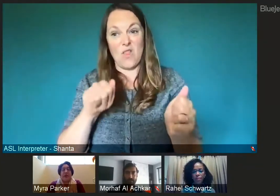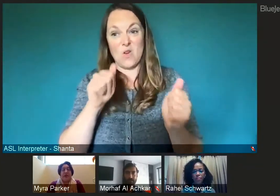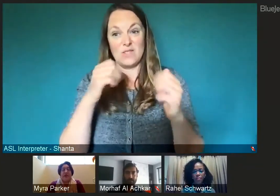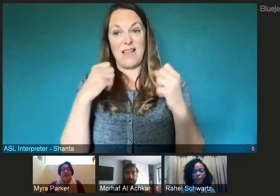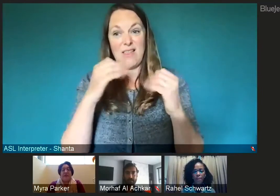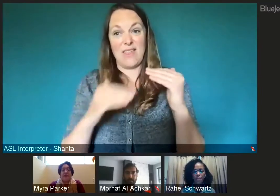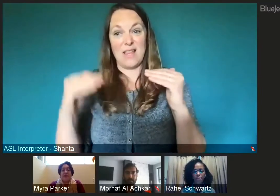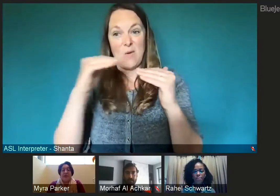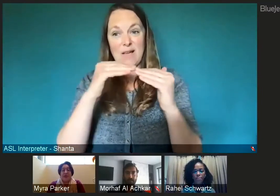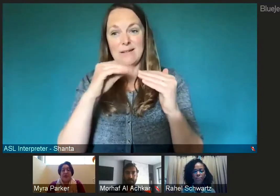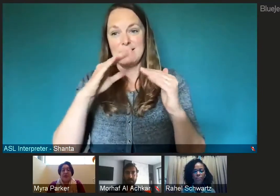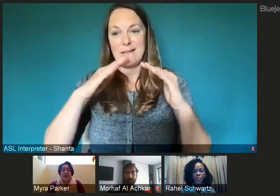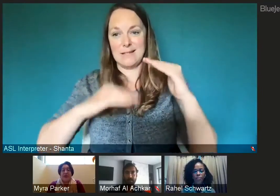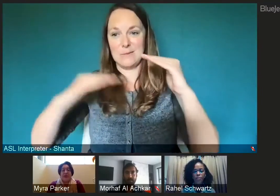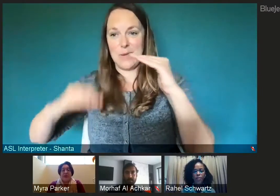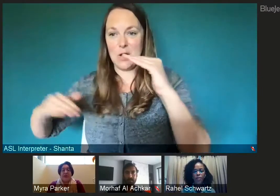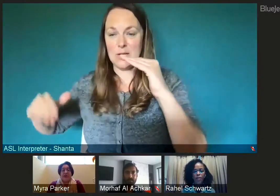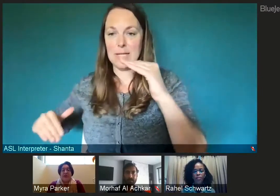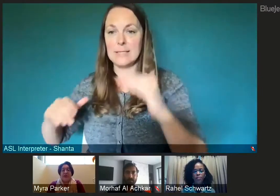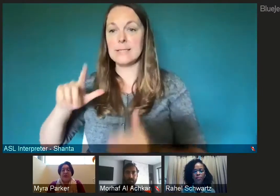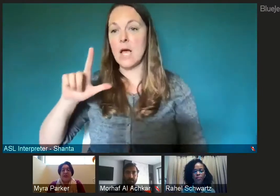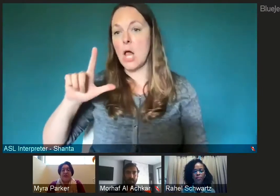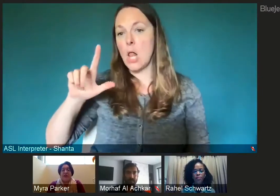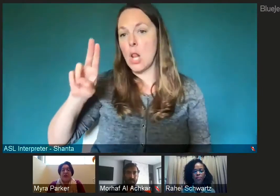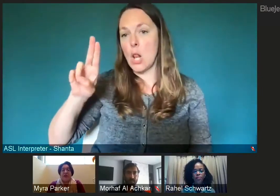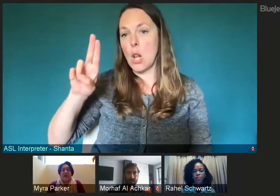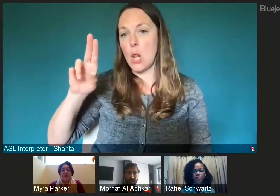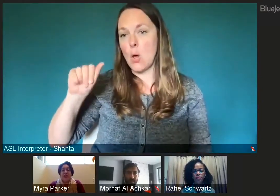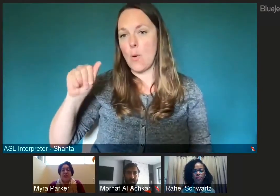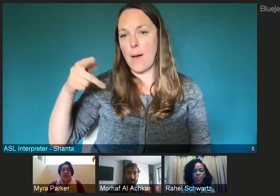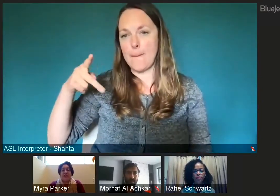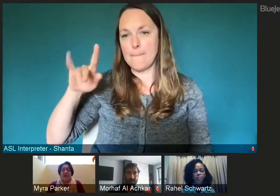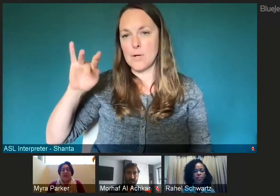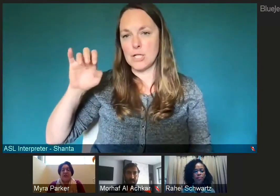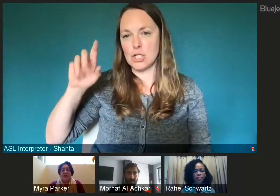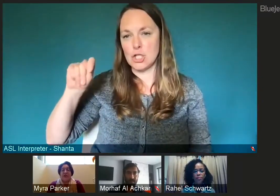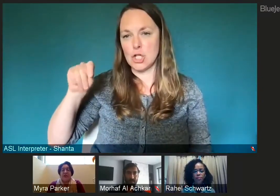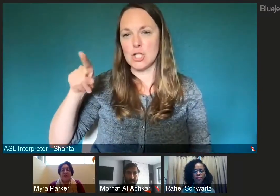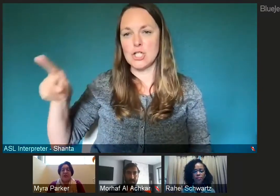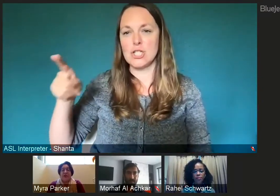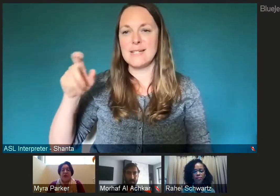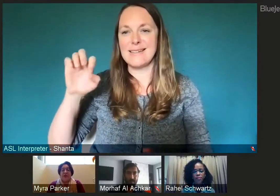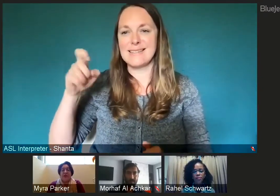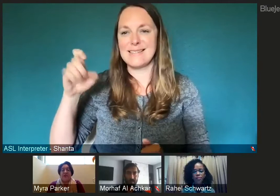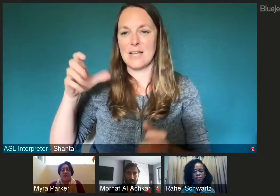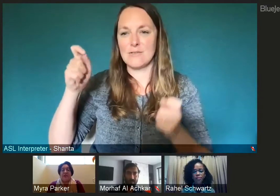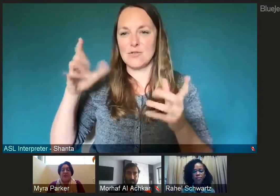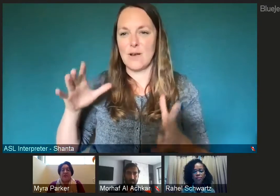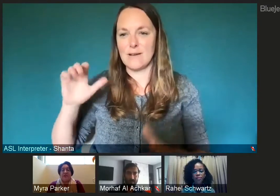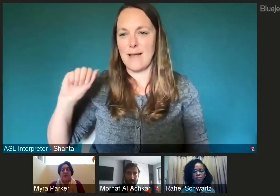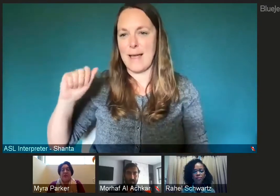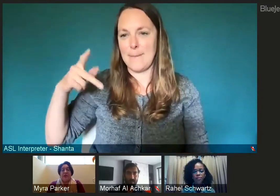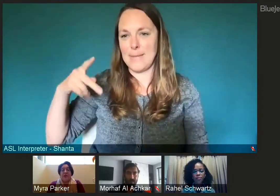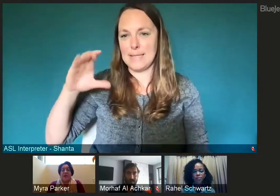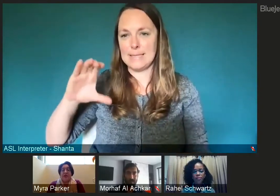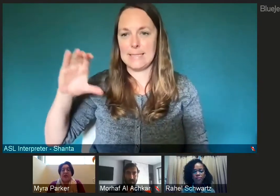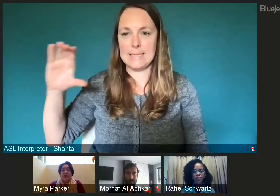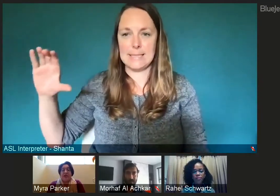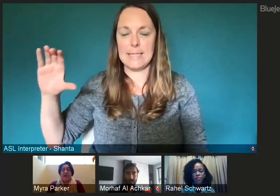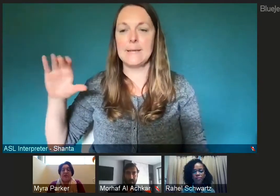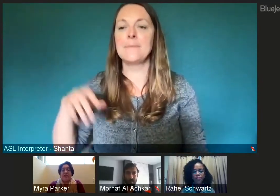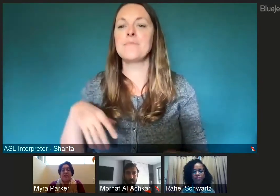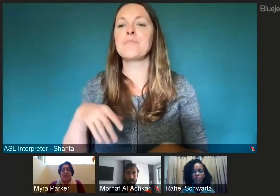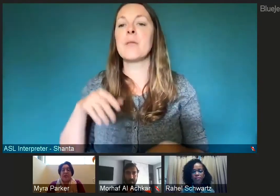Also on our panel is Lua Pritchard, who serves as the Executive Director for the Asia Pacific Cultural Center, or APCC.